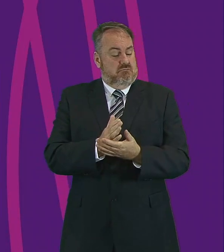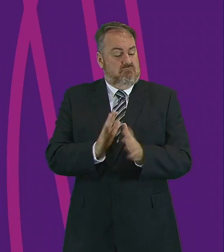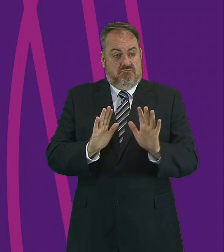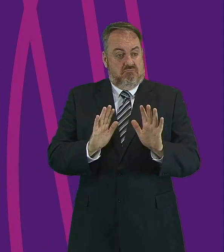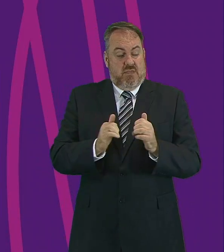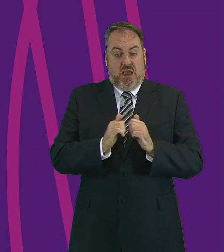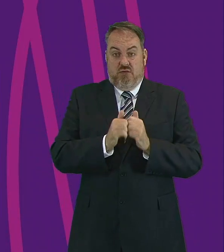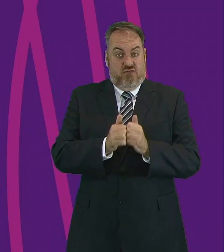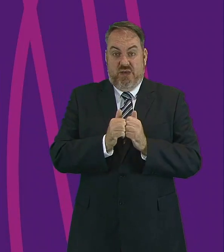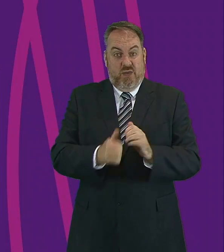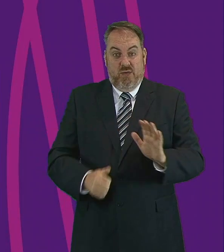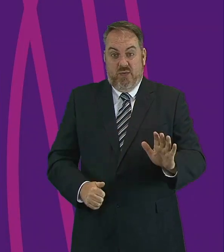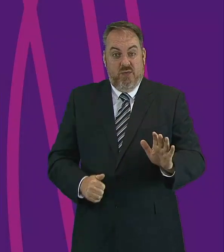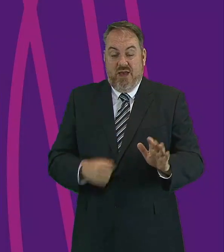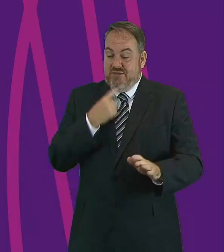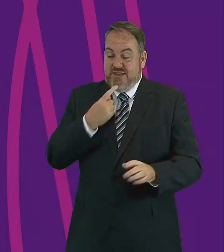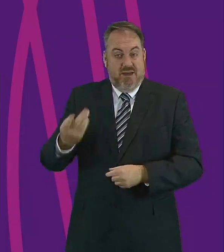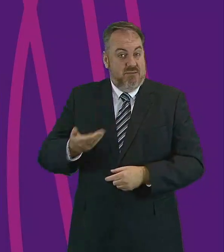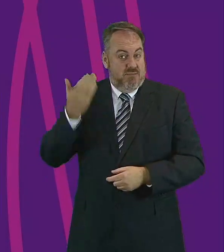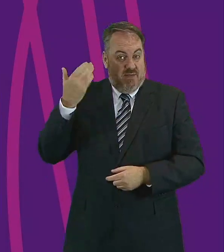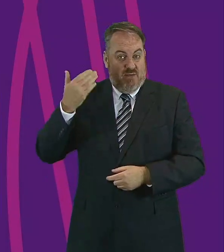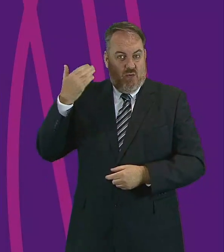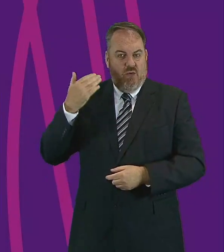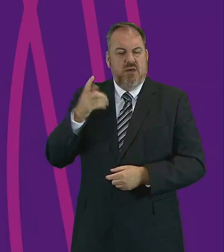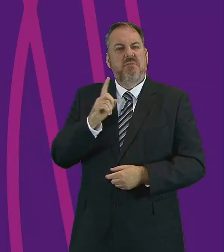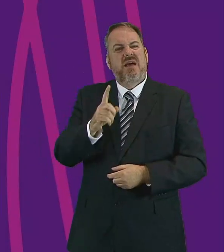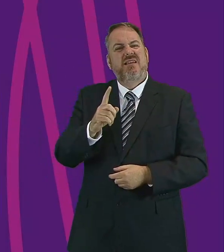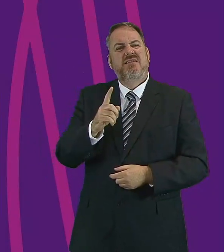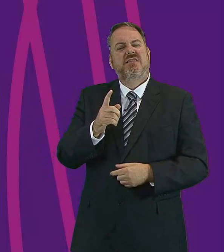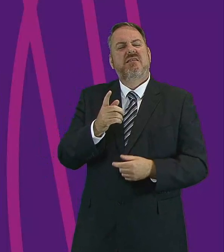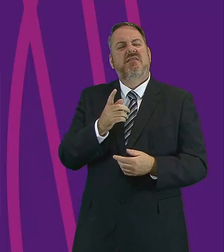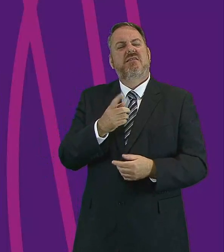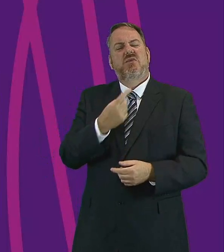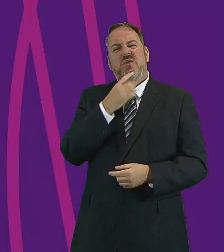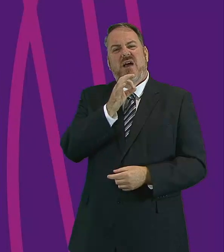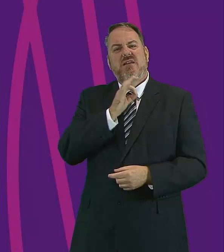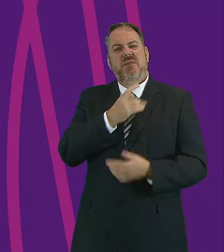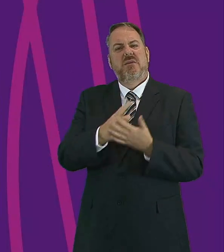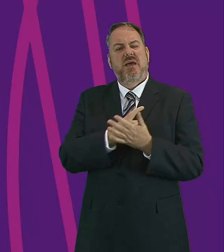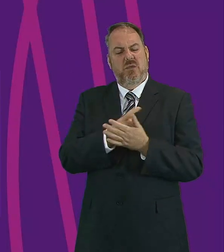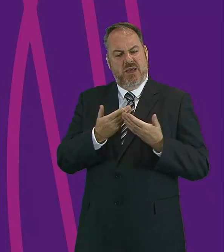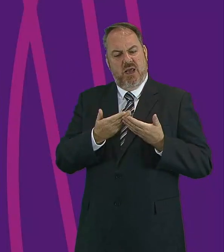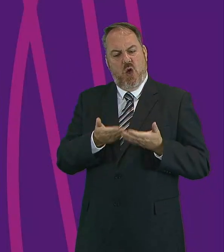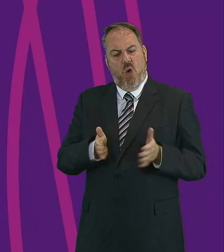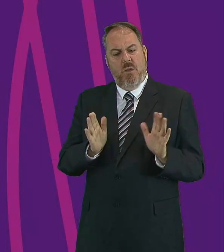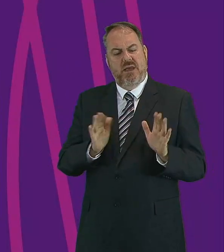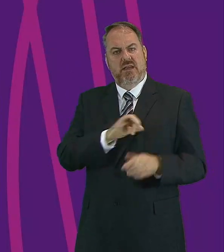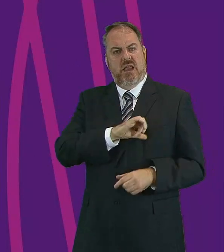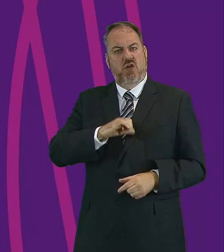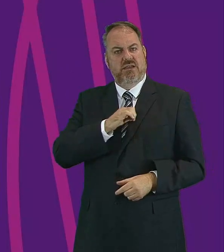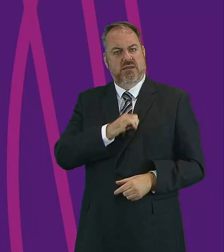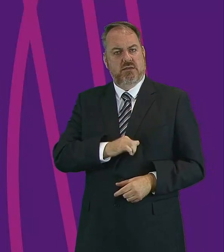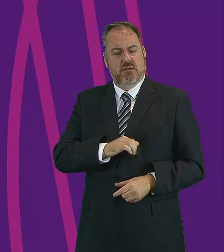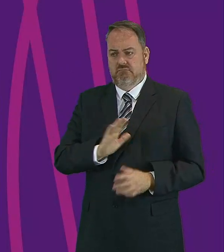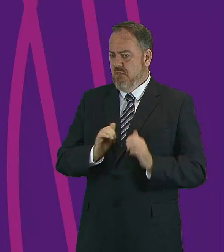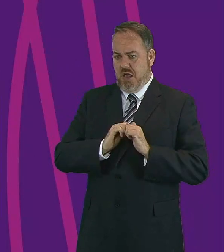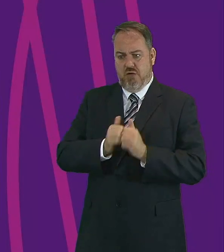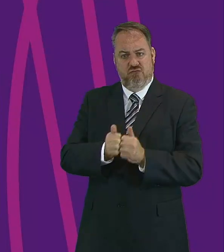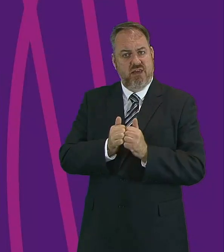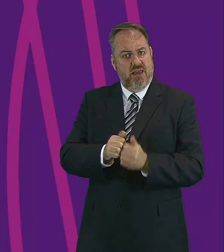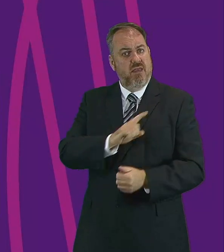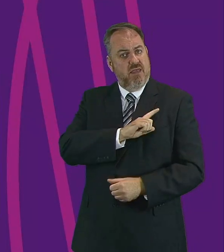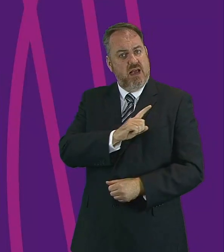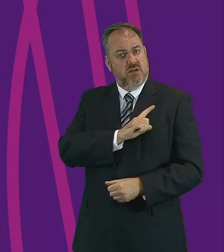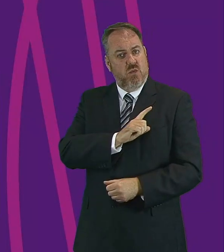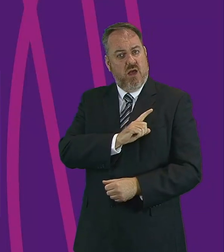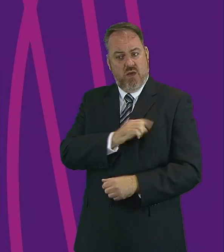I come on to that point, can I just complete the point about transparency around care homes? Because I actually agree with that too, and that's why we're taking